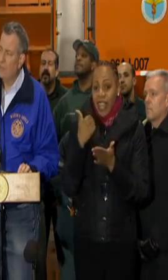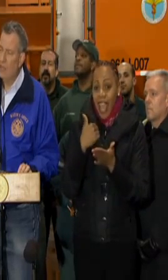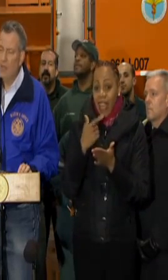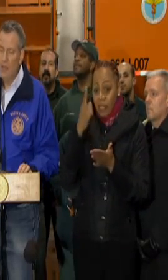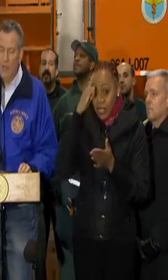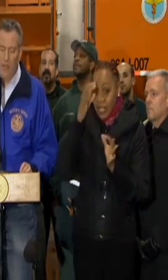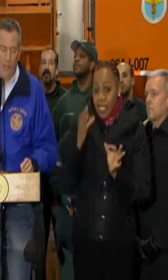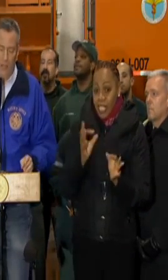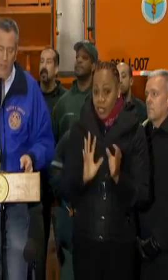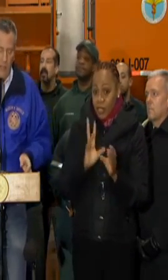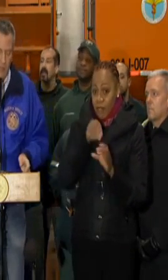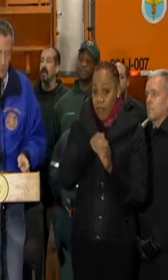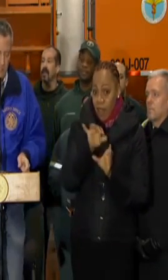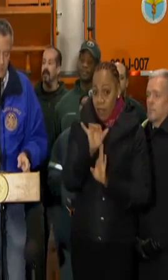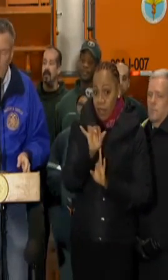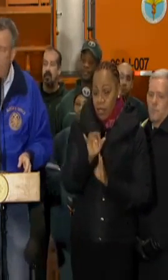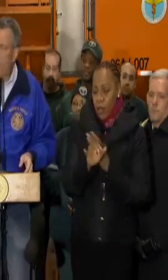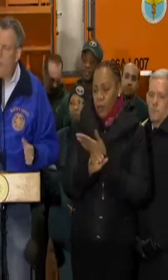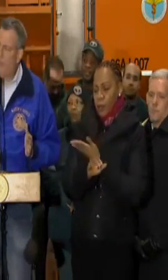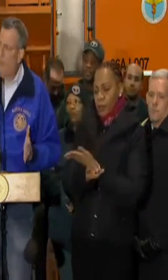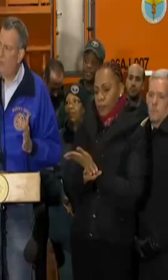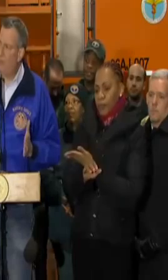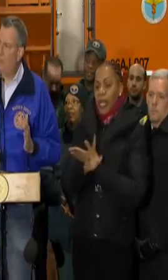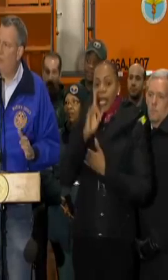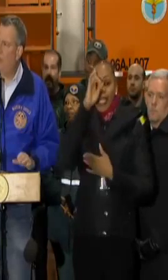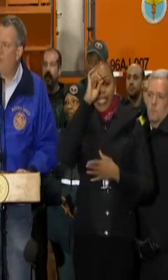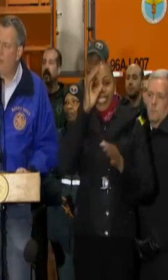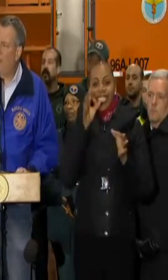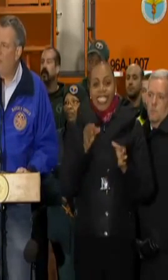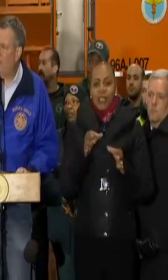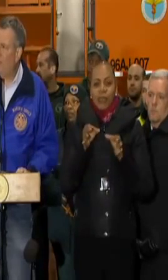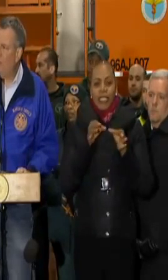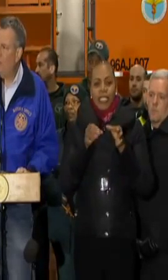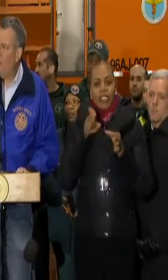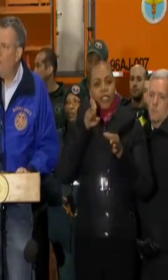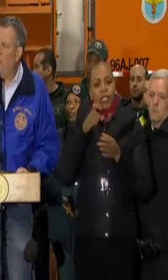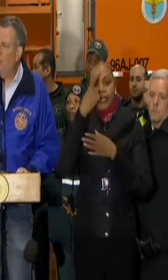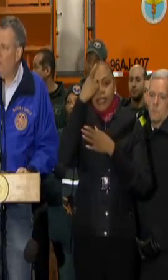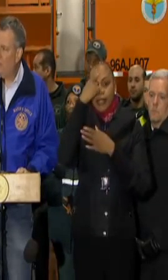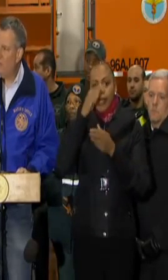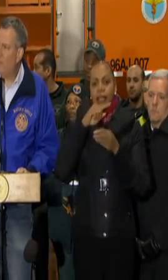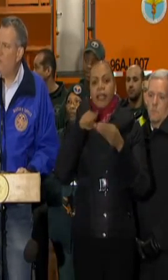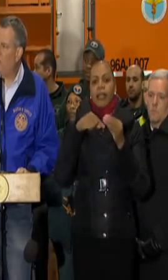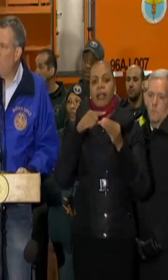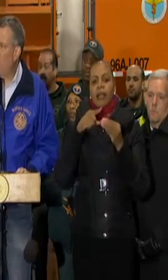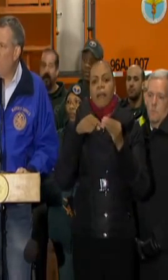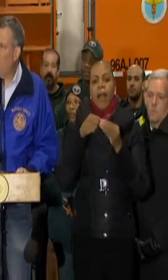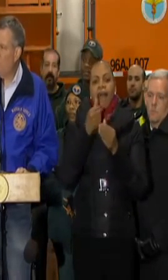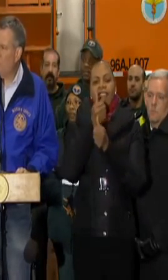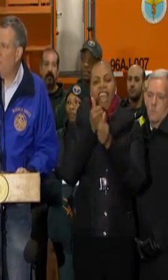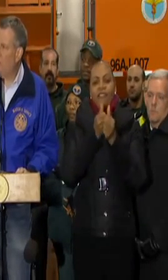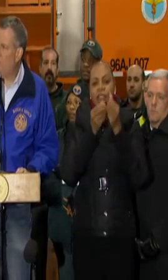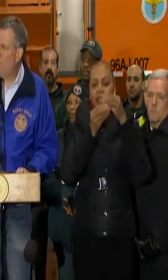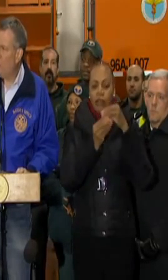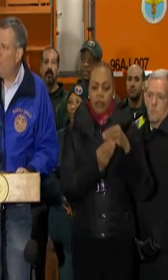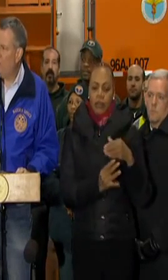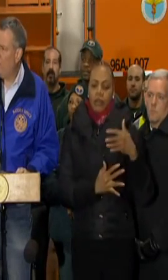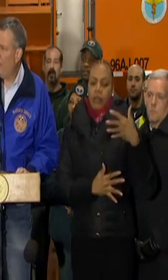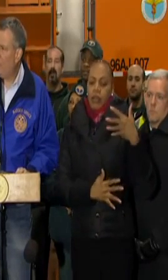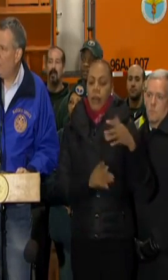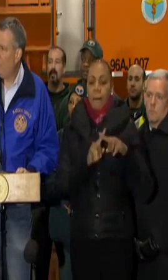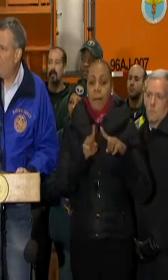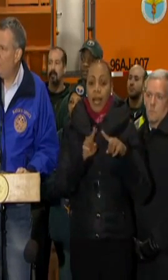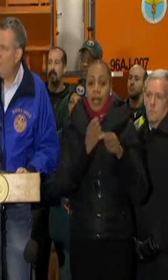well? These decisions, by definition, you have to think about everything. But I think the safety of our children is the single most